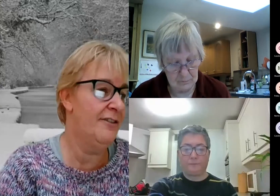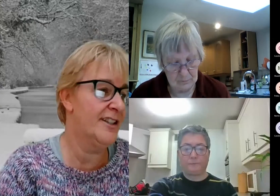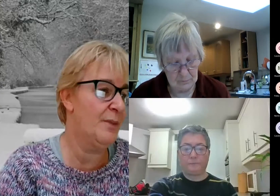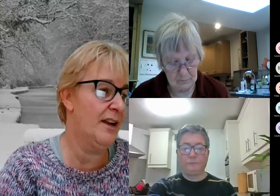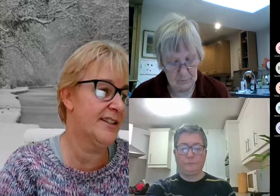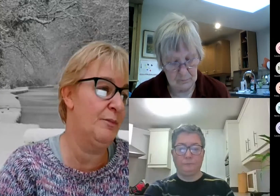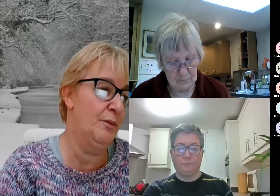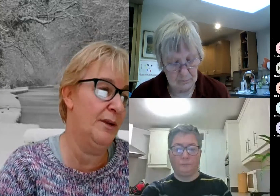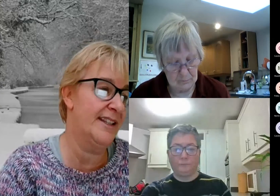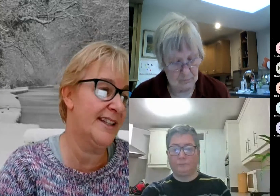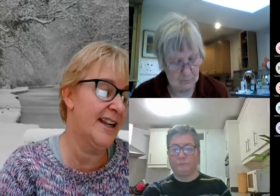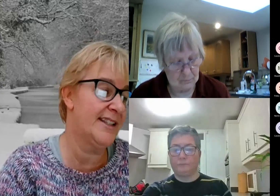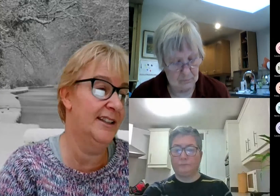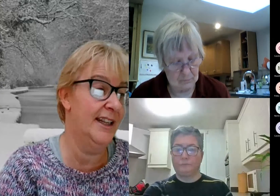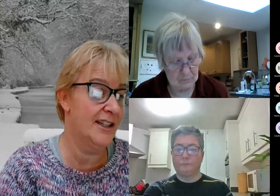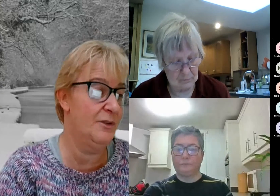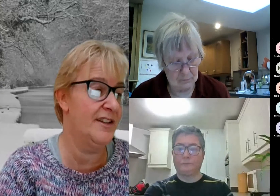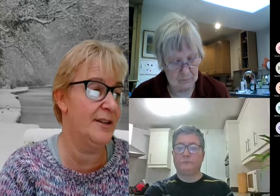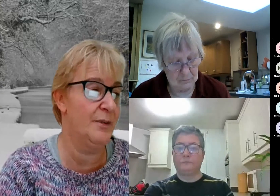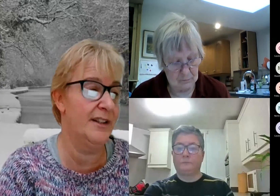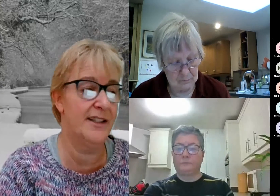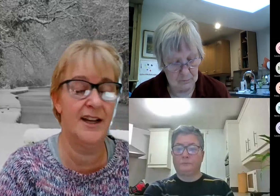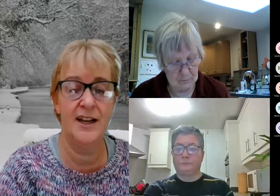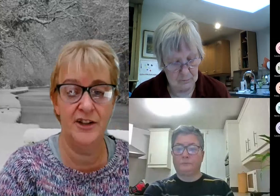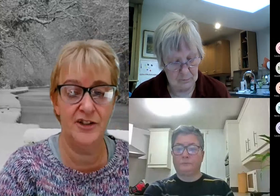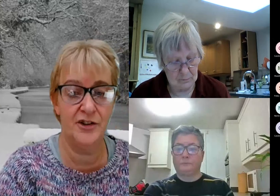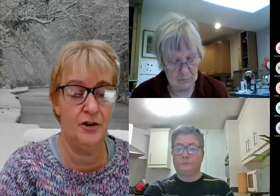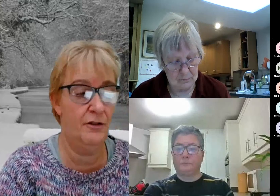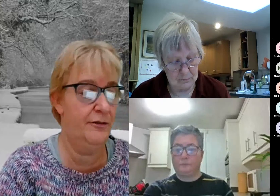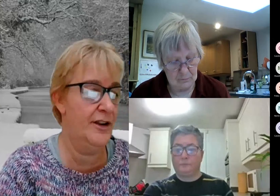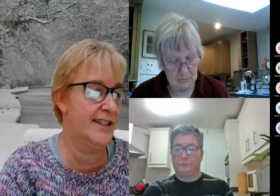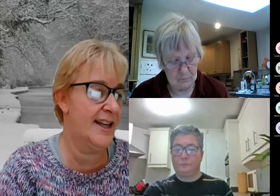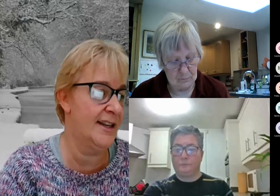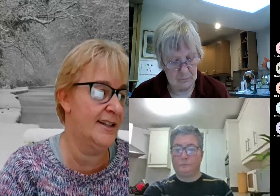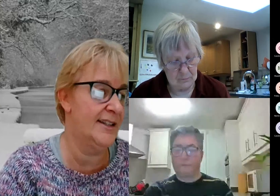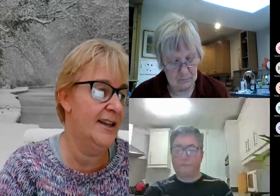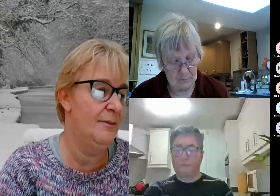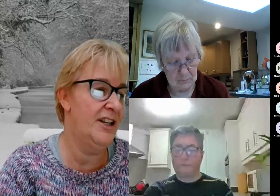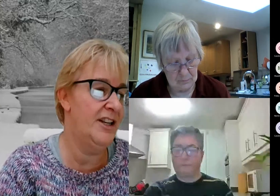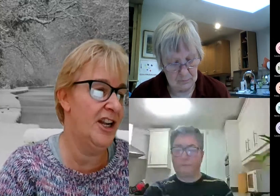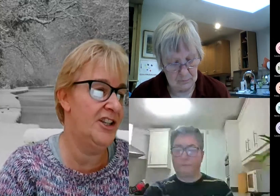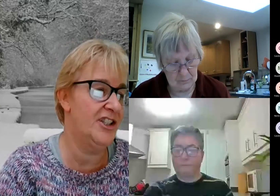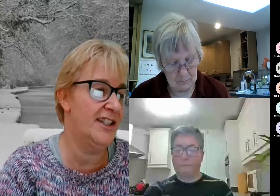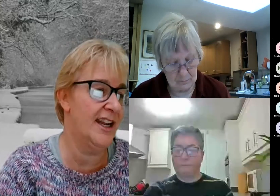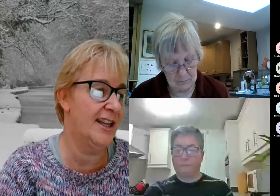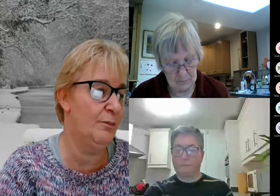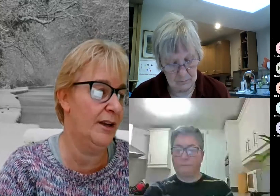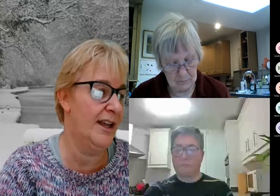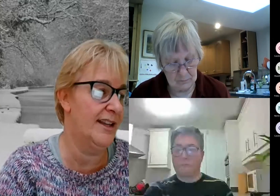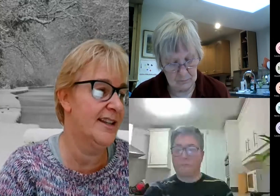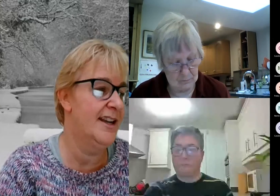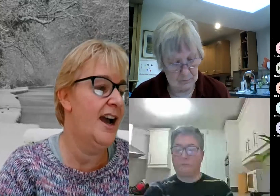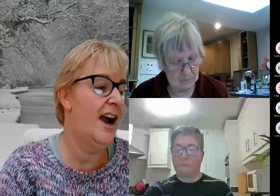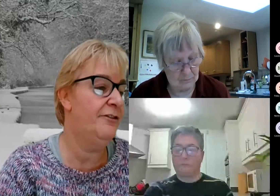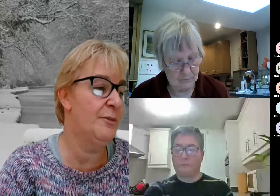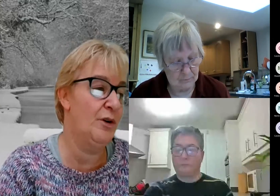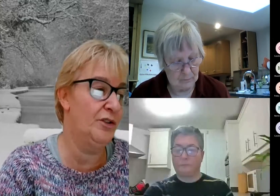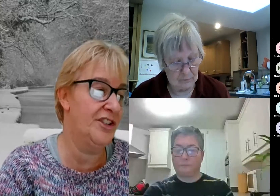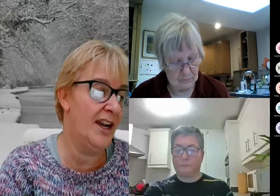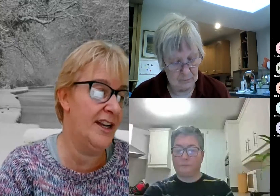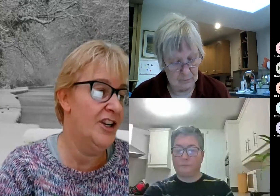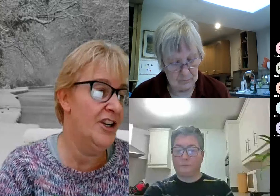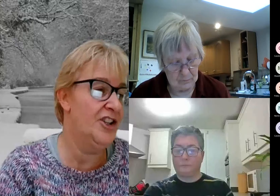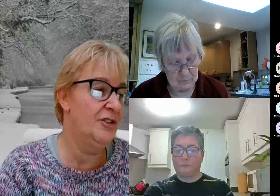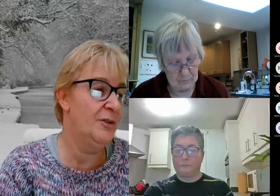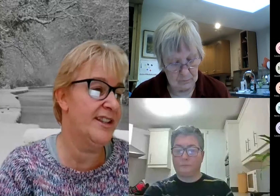working in various parts of the public sector linked with disability, and saw firsthand many changes taking place. After